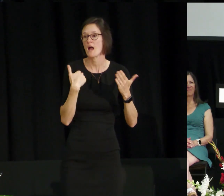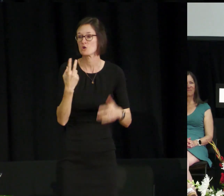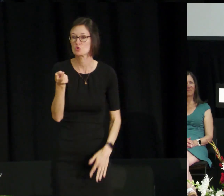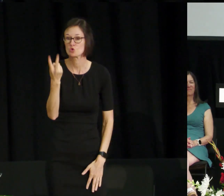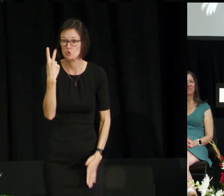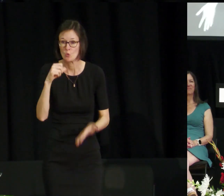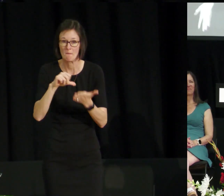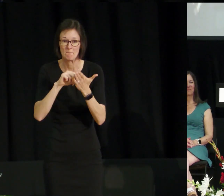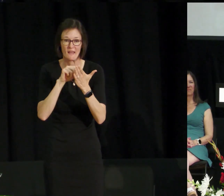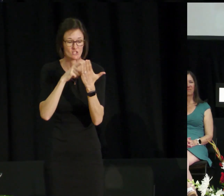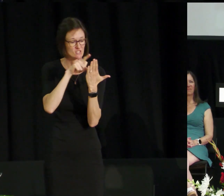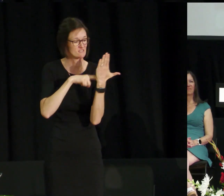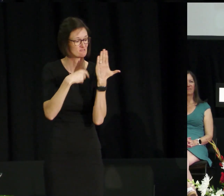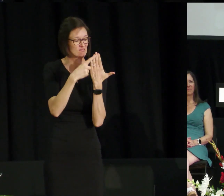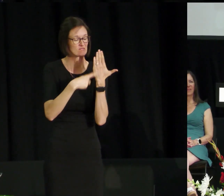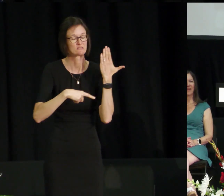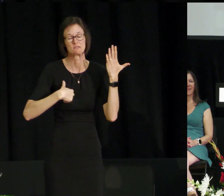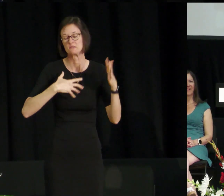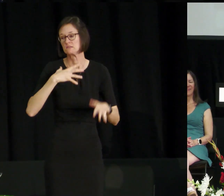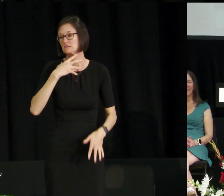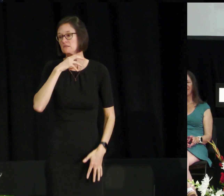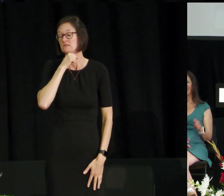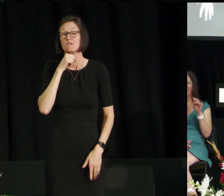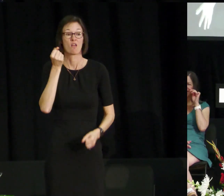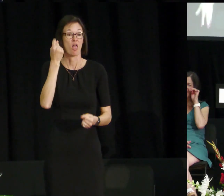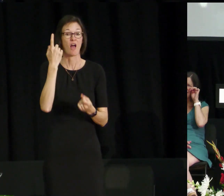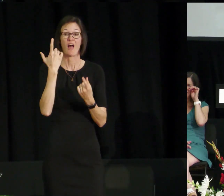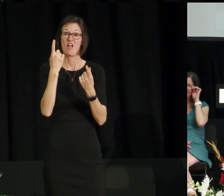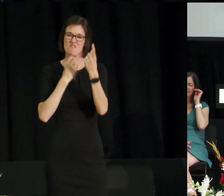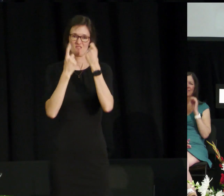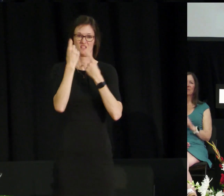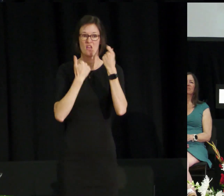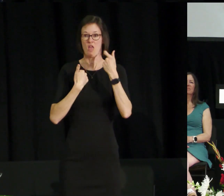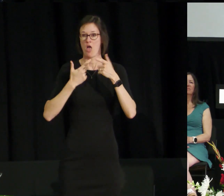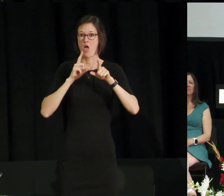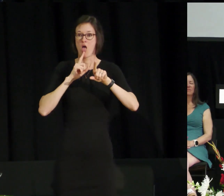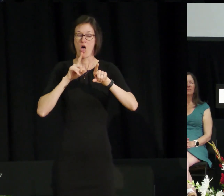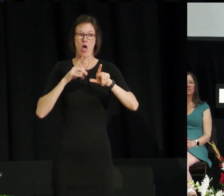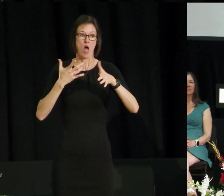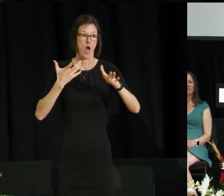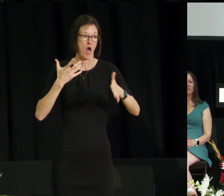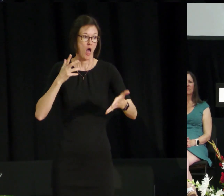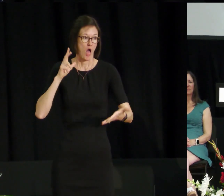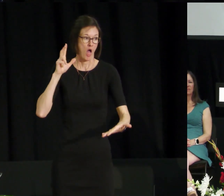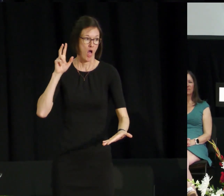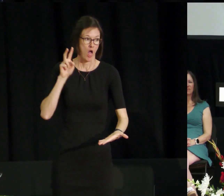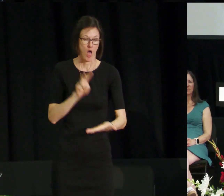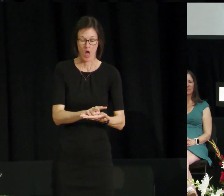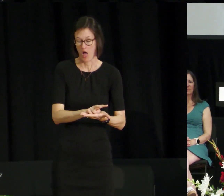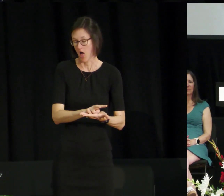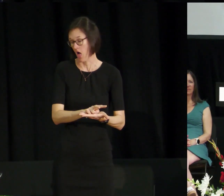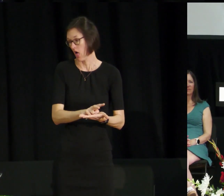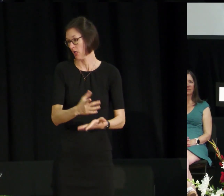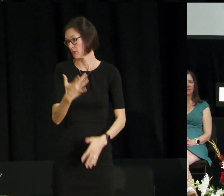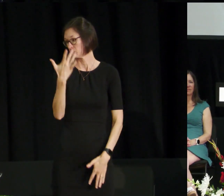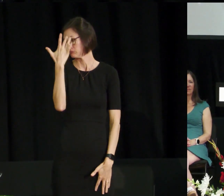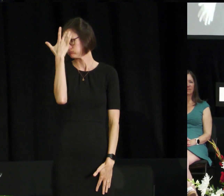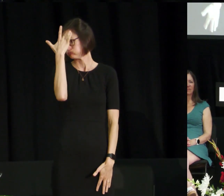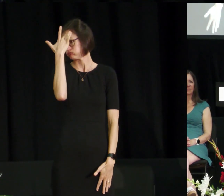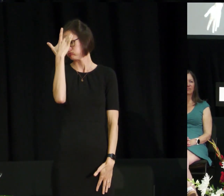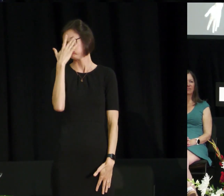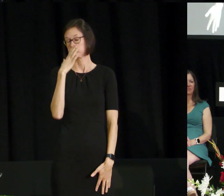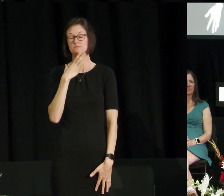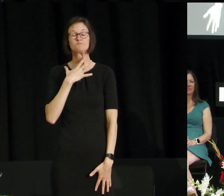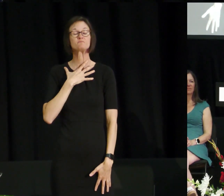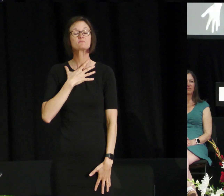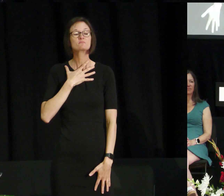just I bombed that sucker And so I was like I thought I'm going to quit This is just too